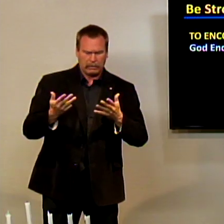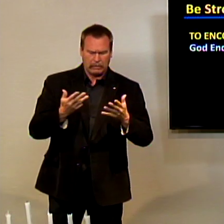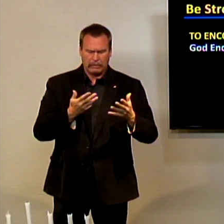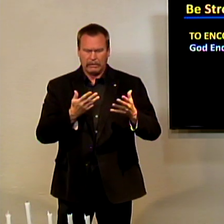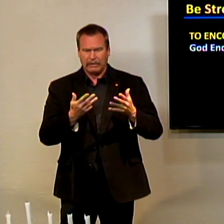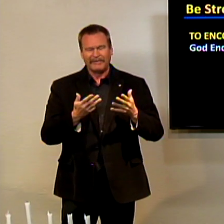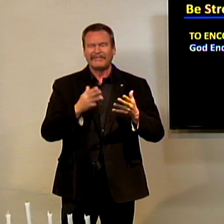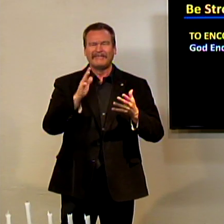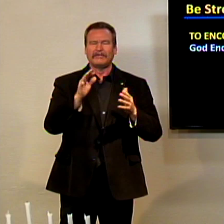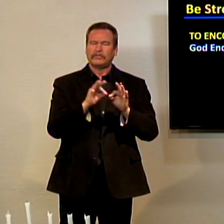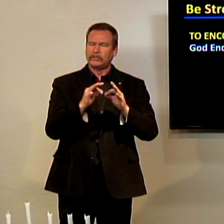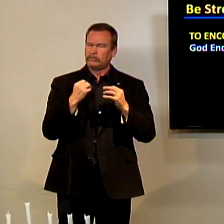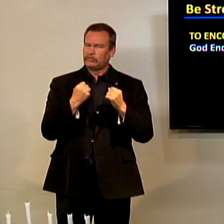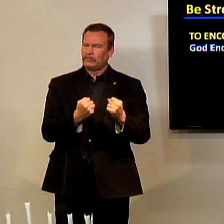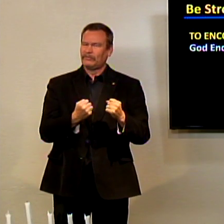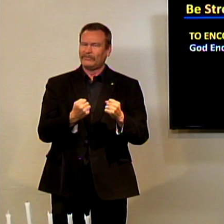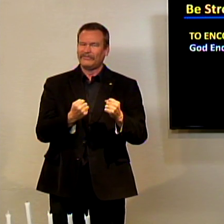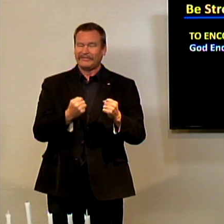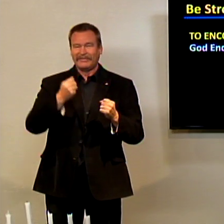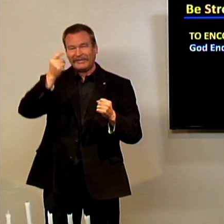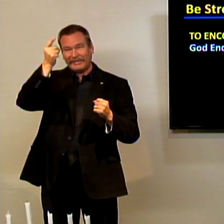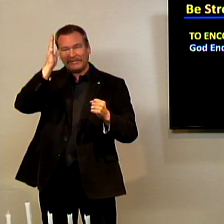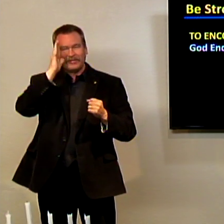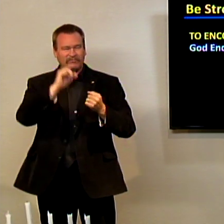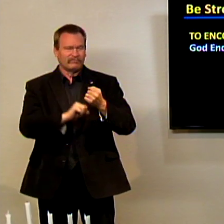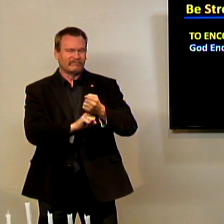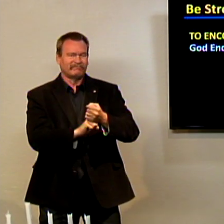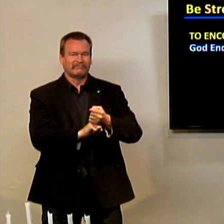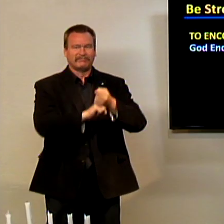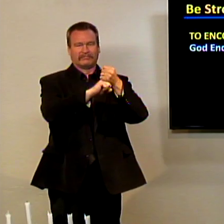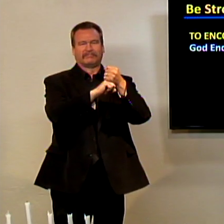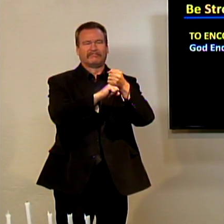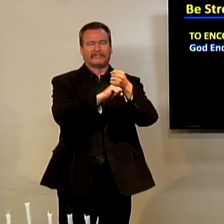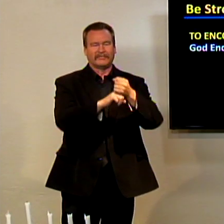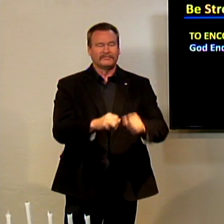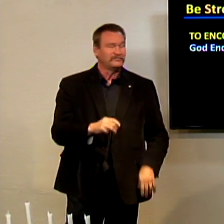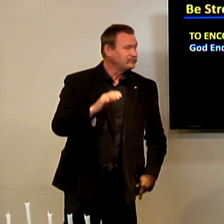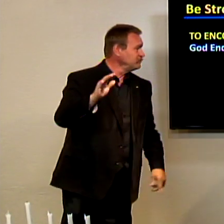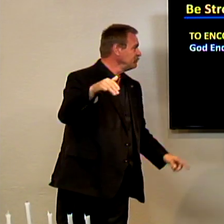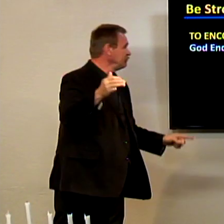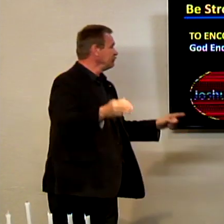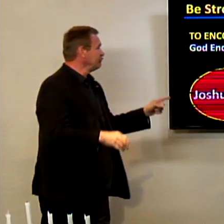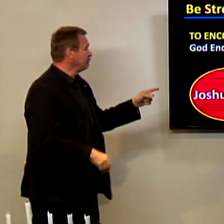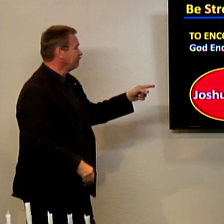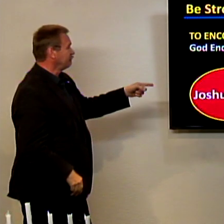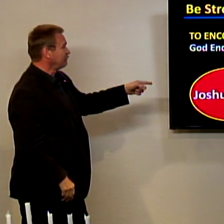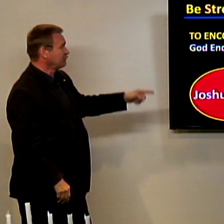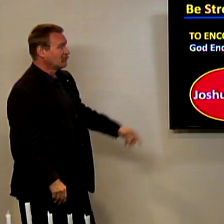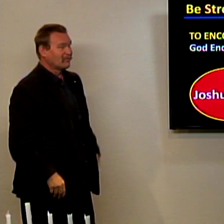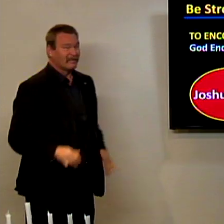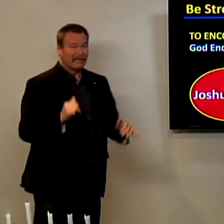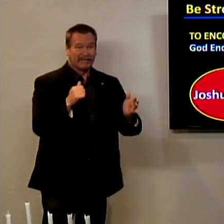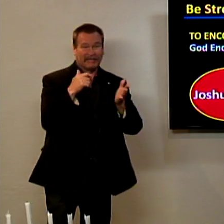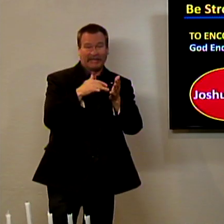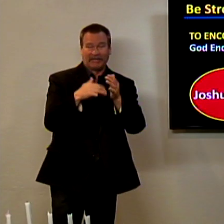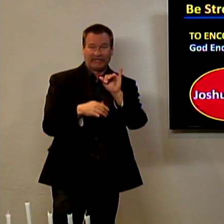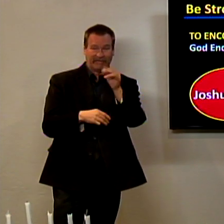Sometimes that person who's stepping into the new shoes, they need to remember that God is there to support them and give encouragement. So that's what